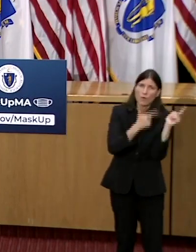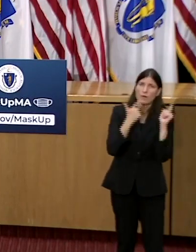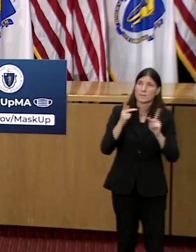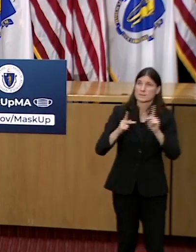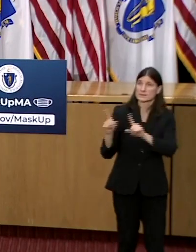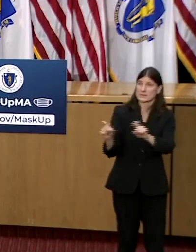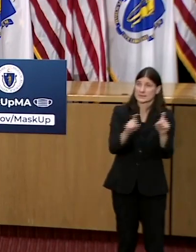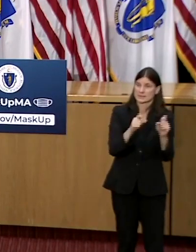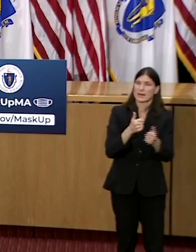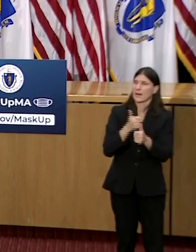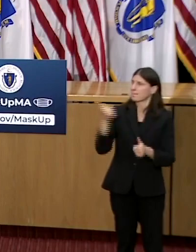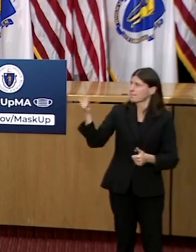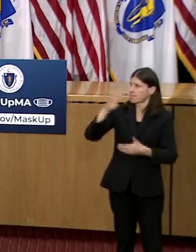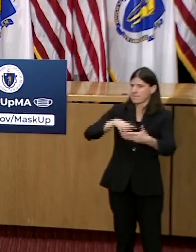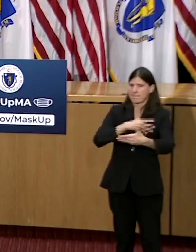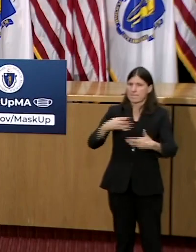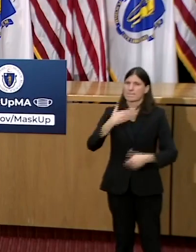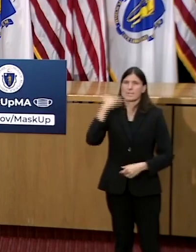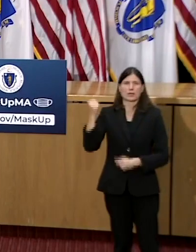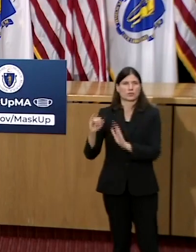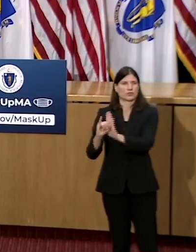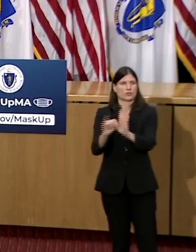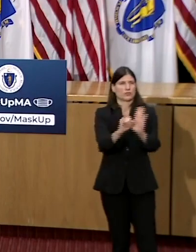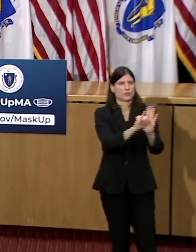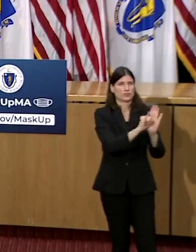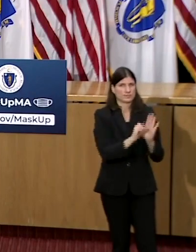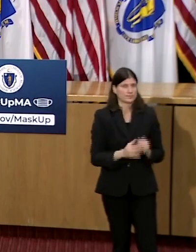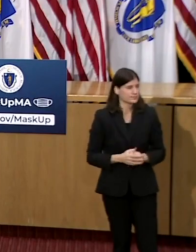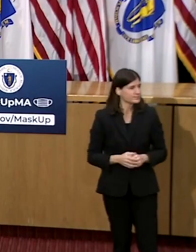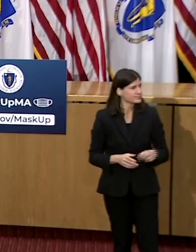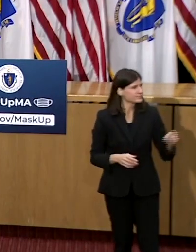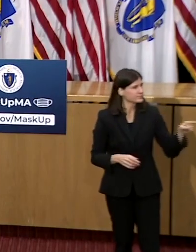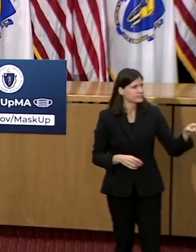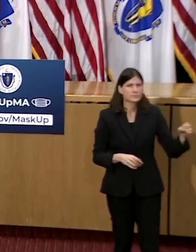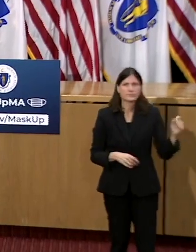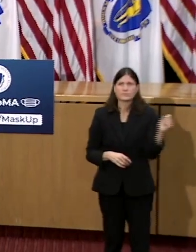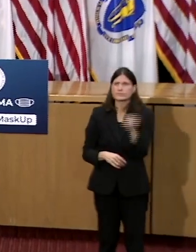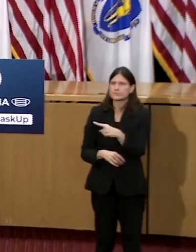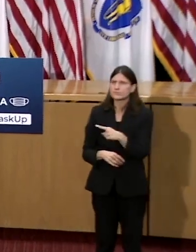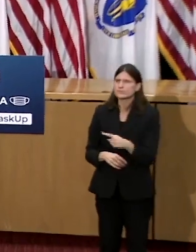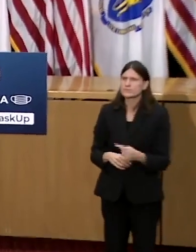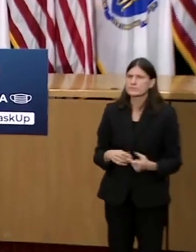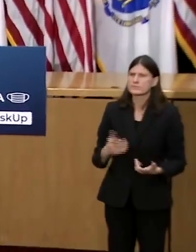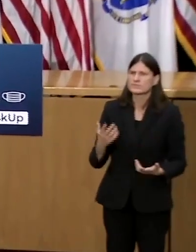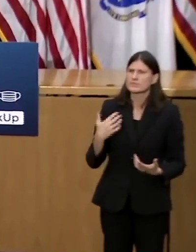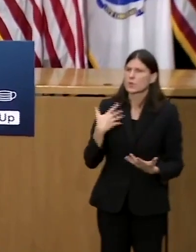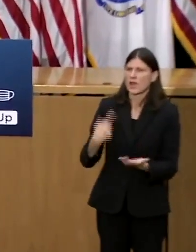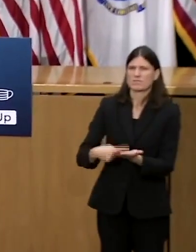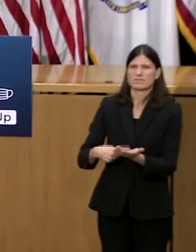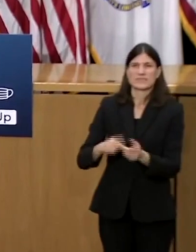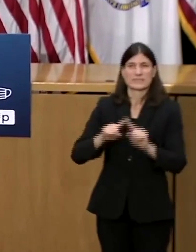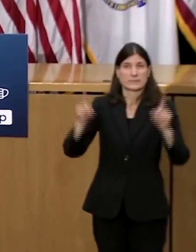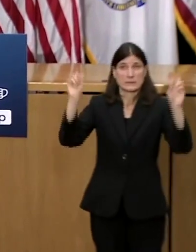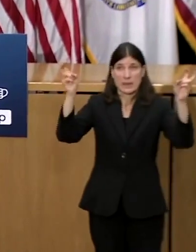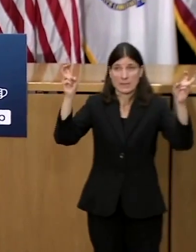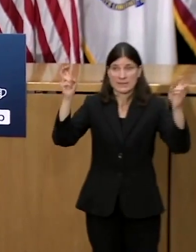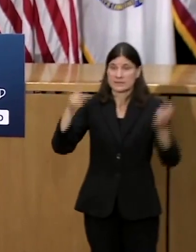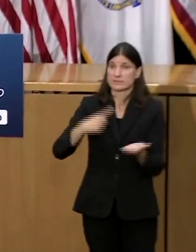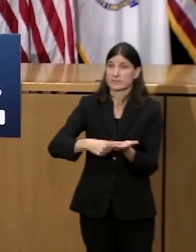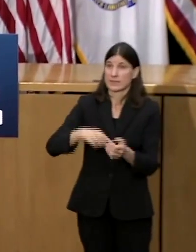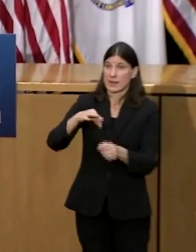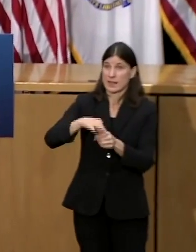we have regarding the election, what's your reaction to President Trump saying he's the victim of a wide-ranging,